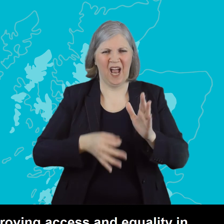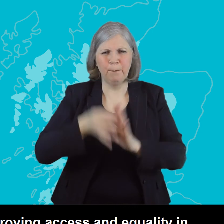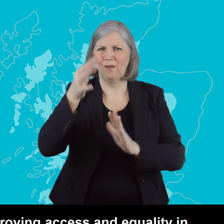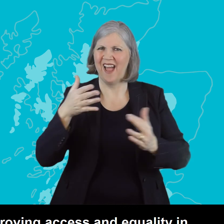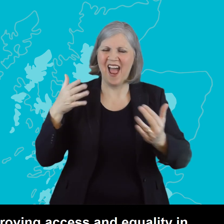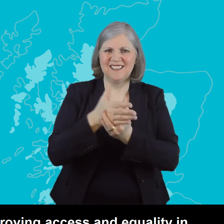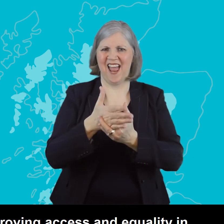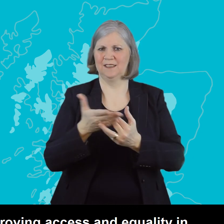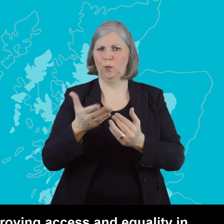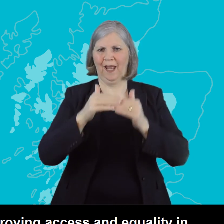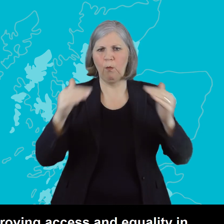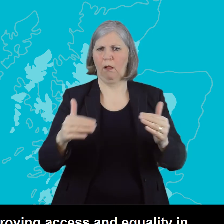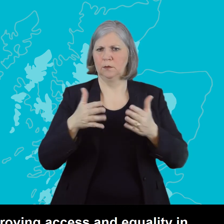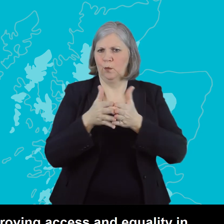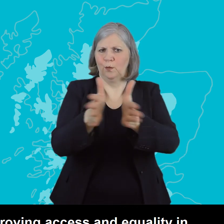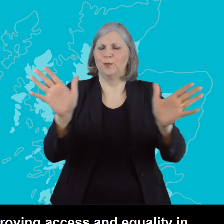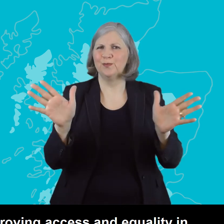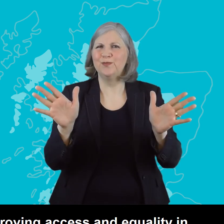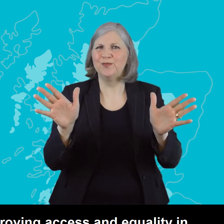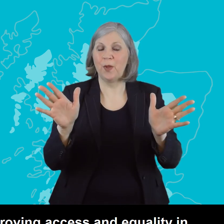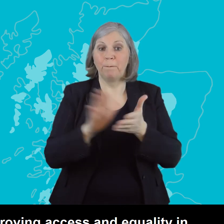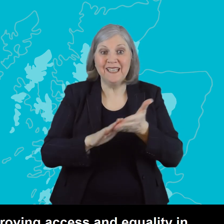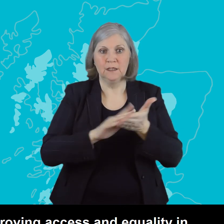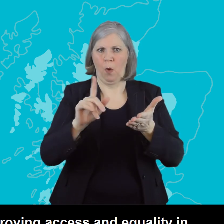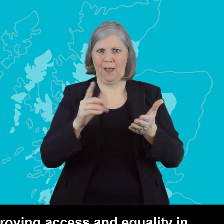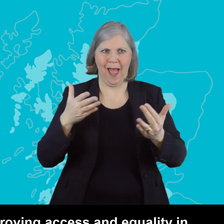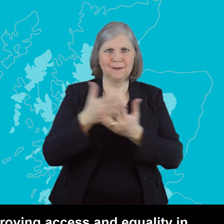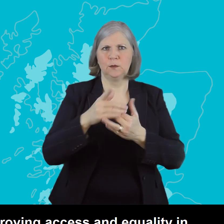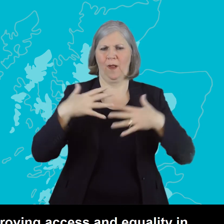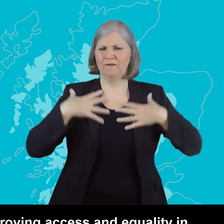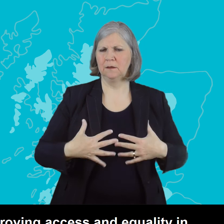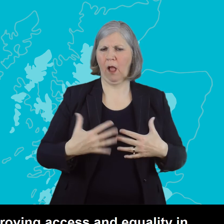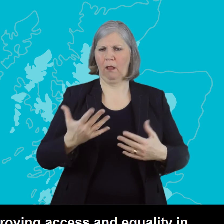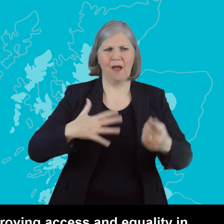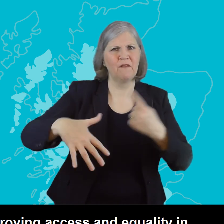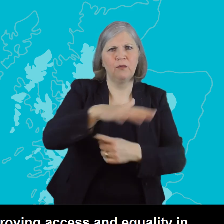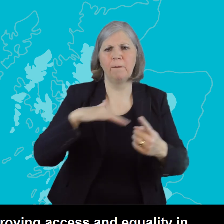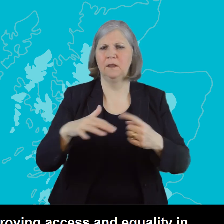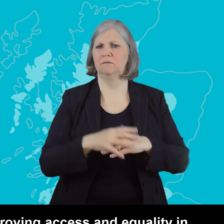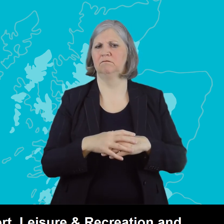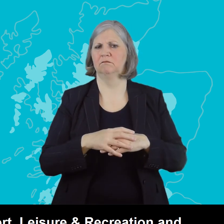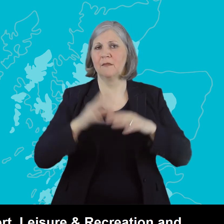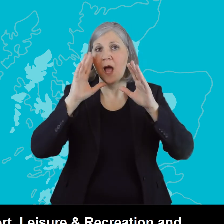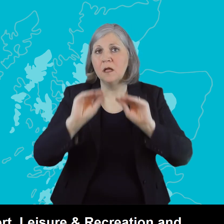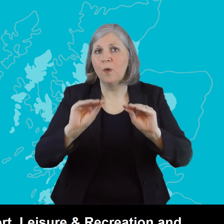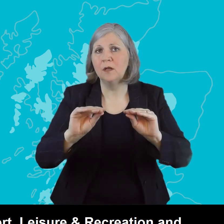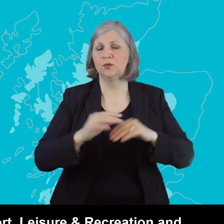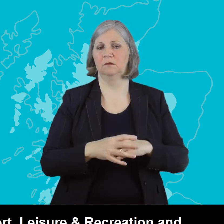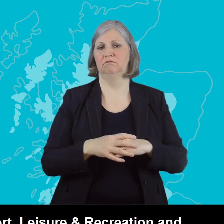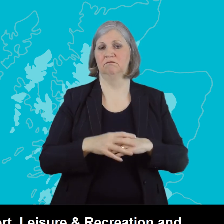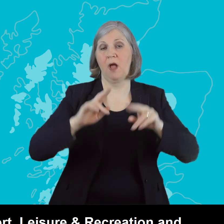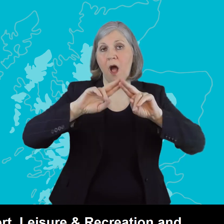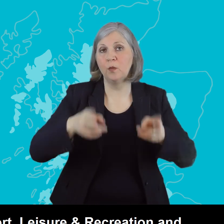Access panels are committed to improving access and equality in its widest form, which means access to the physical environment, education, housing,